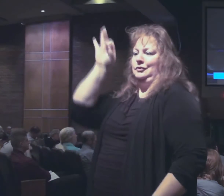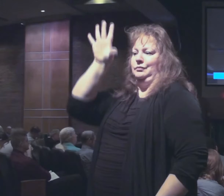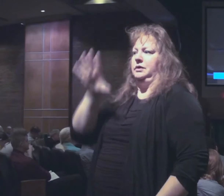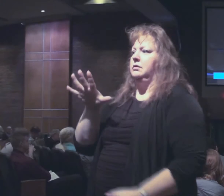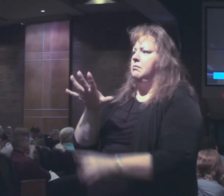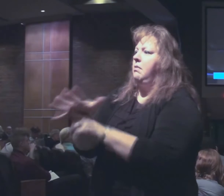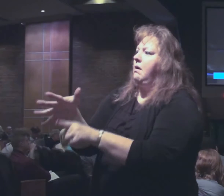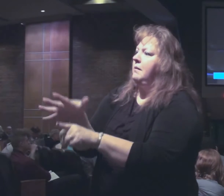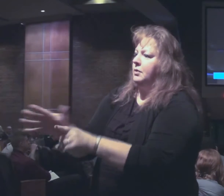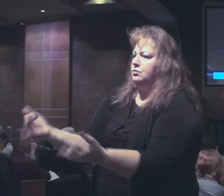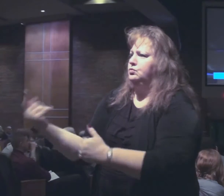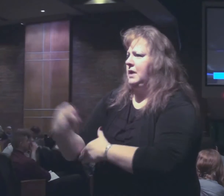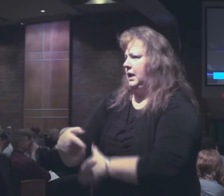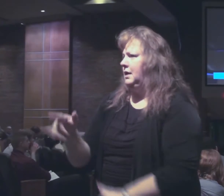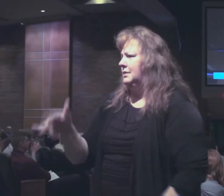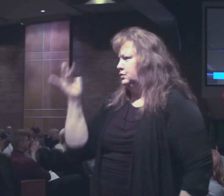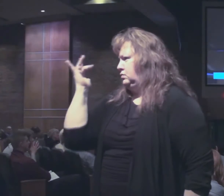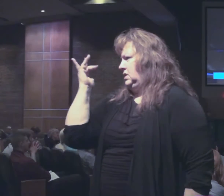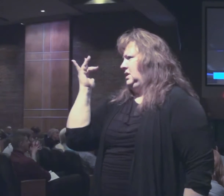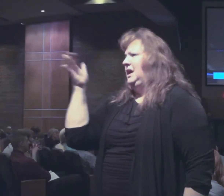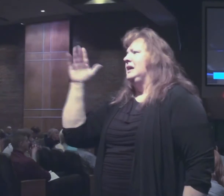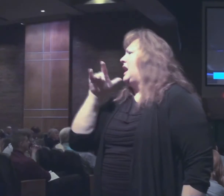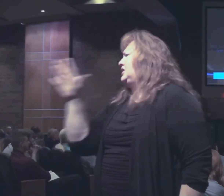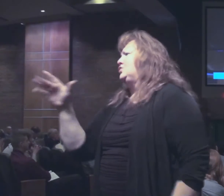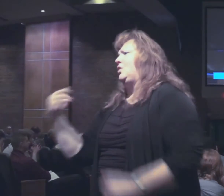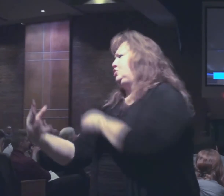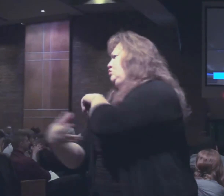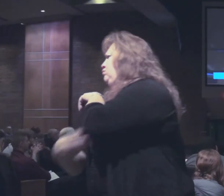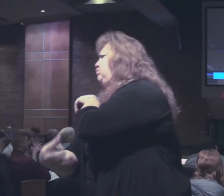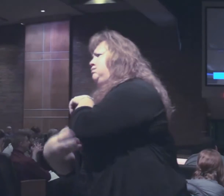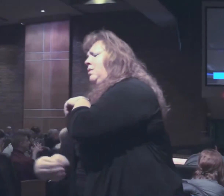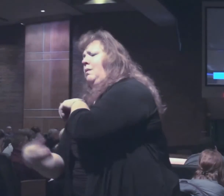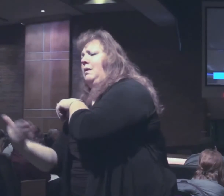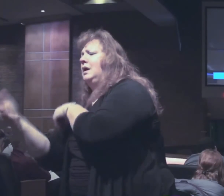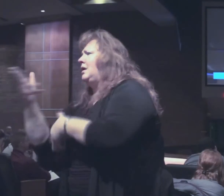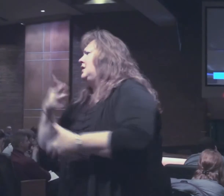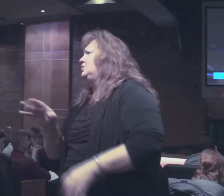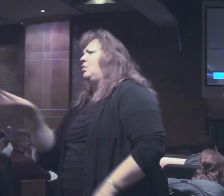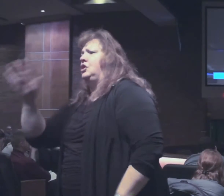so popular. God doesn't want you bored. God doesn't want you sick.